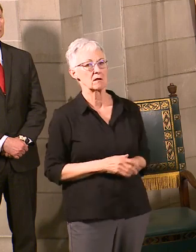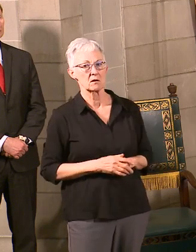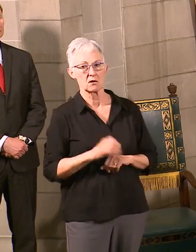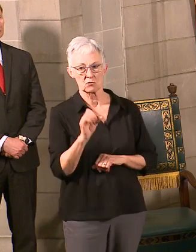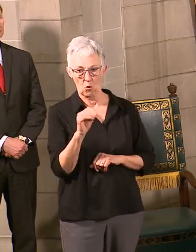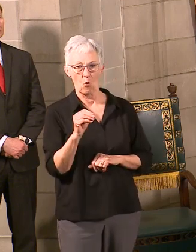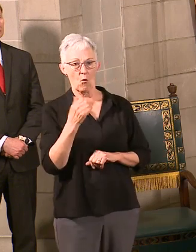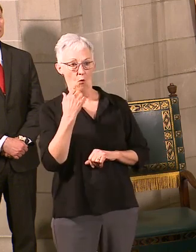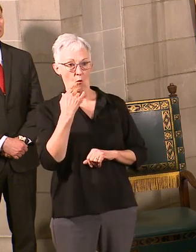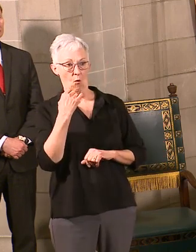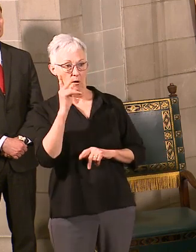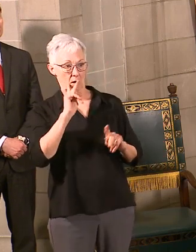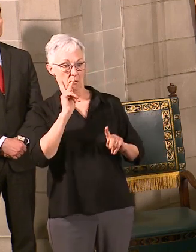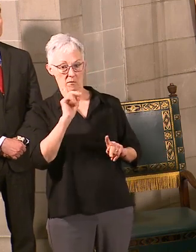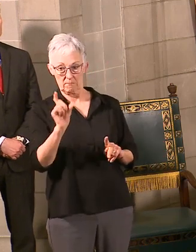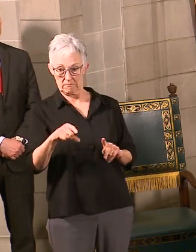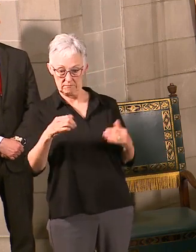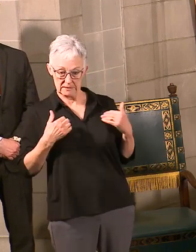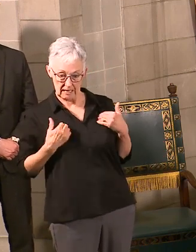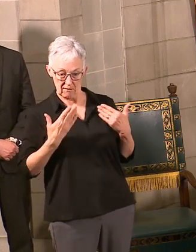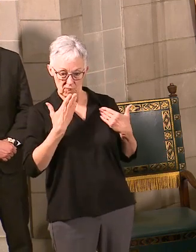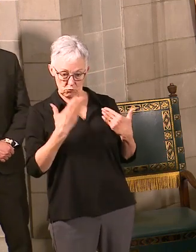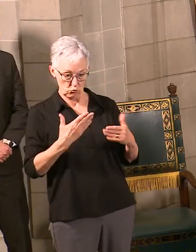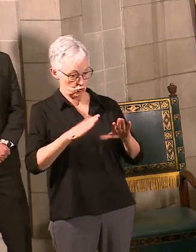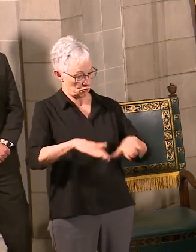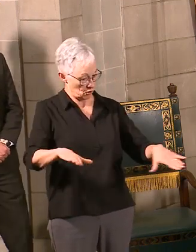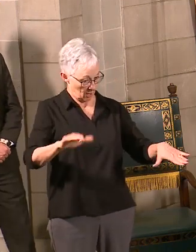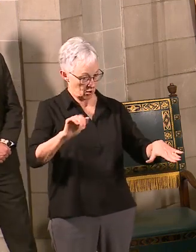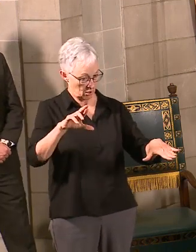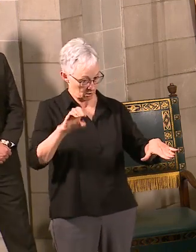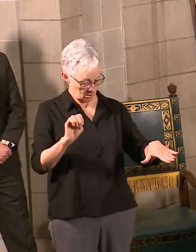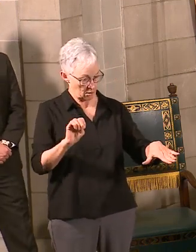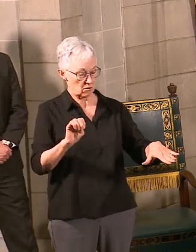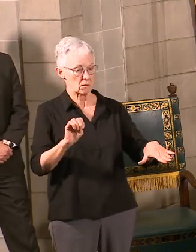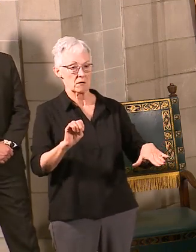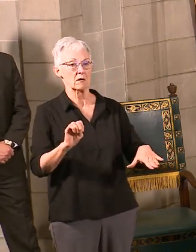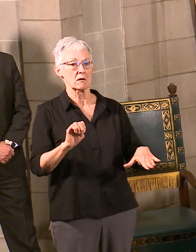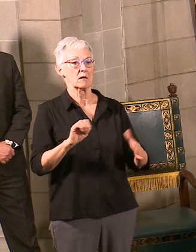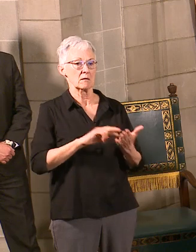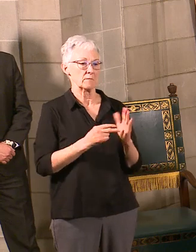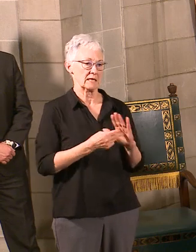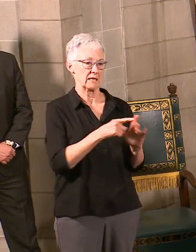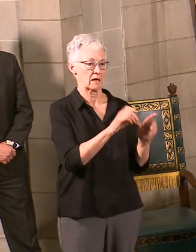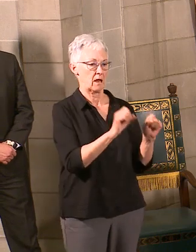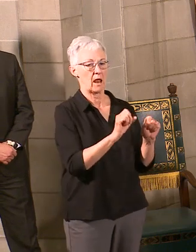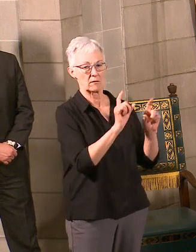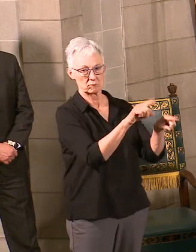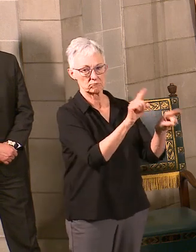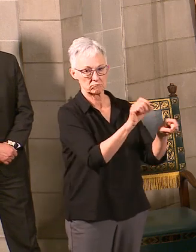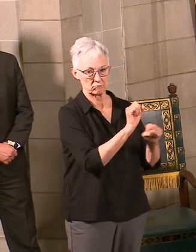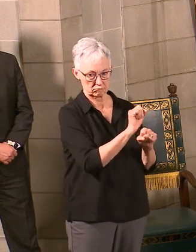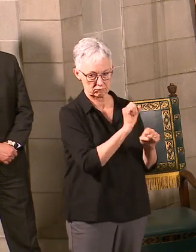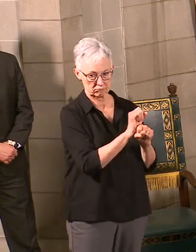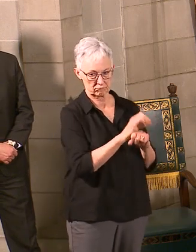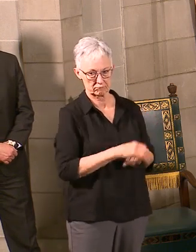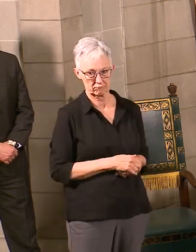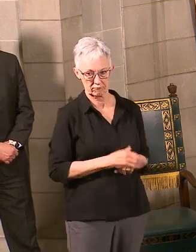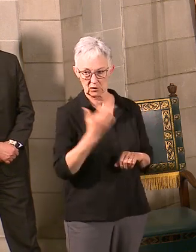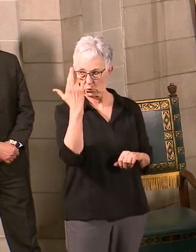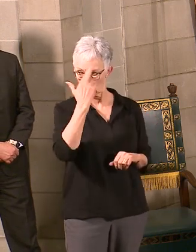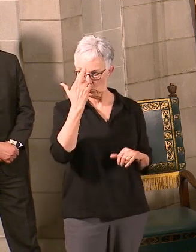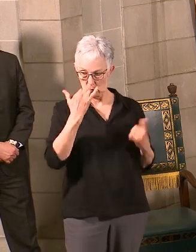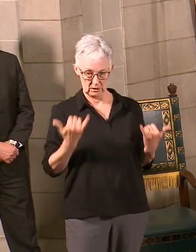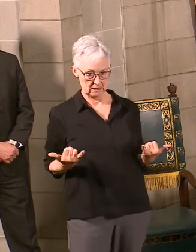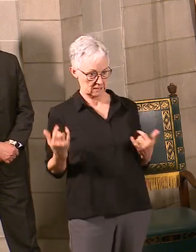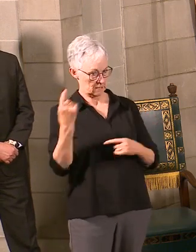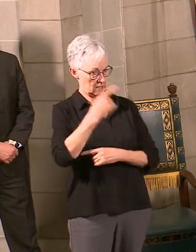workforce for Nebraska now, but also for when this pandemic ends. That is why Starting today, the division will allow licensed